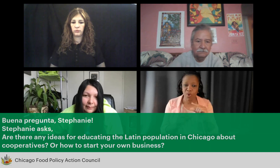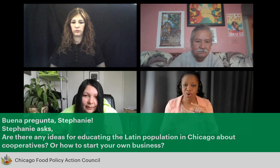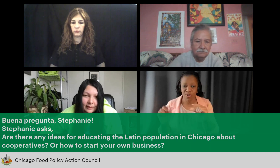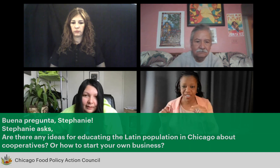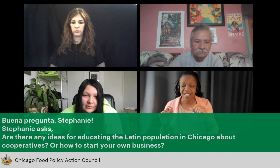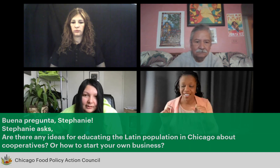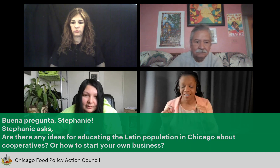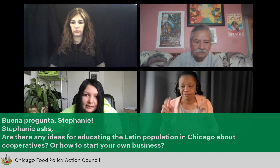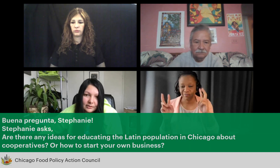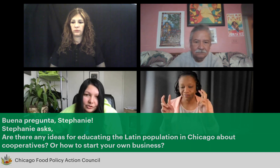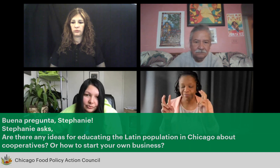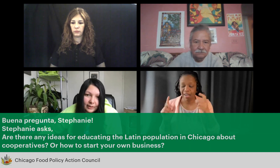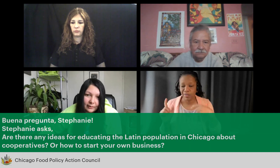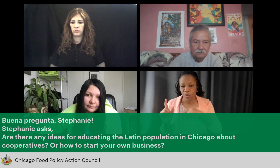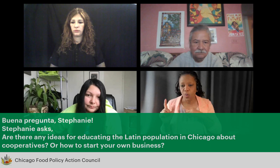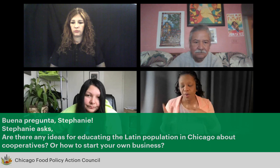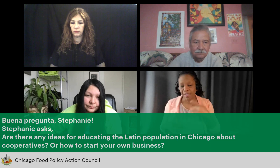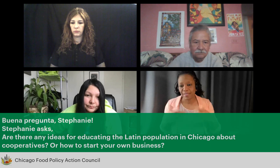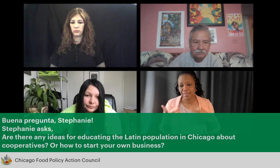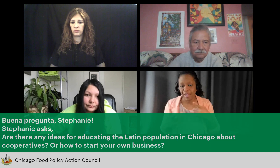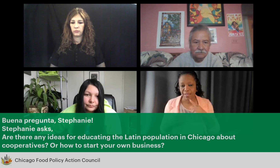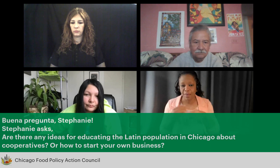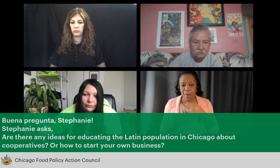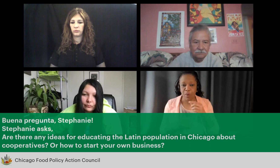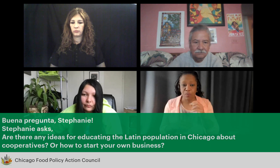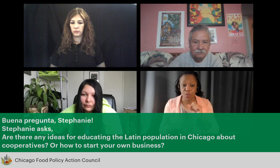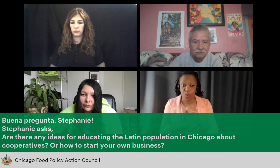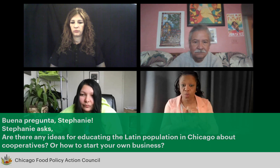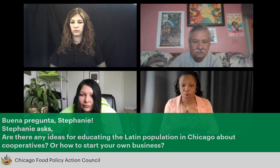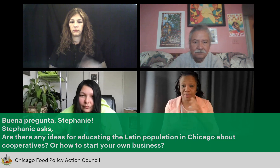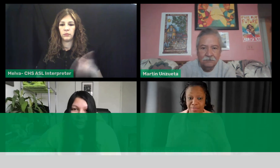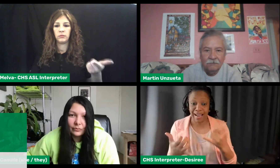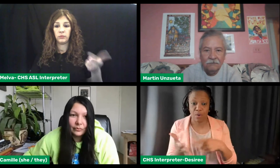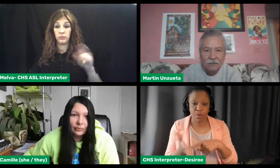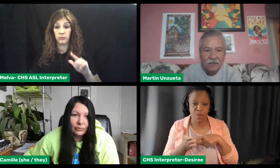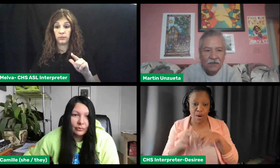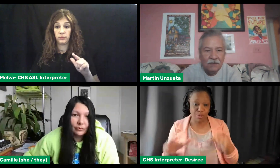work that's happening now to do that.